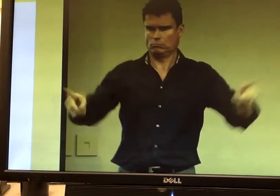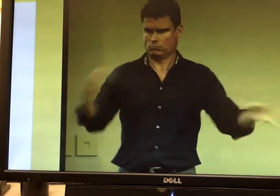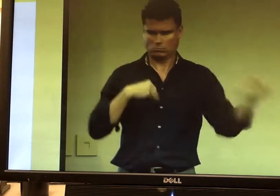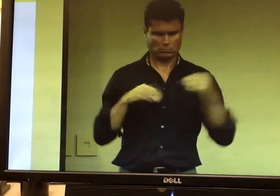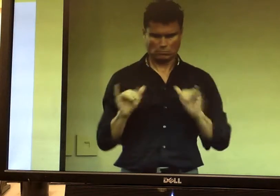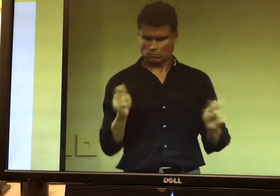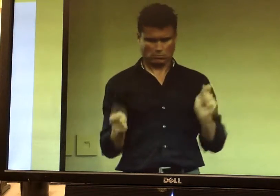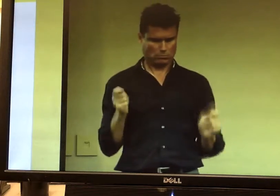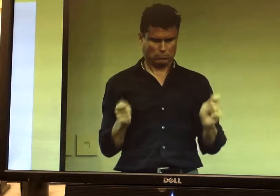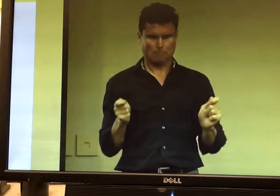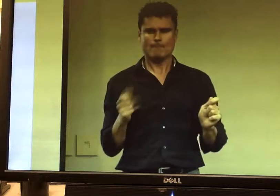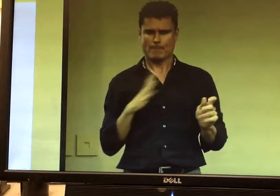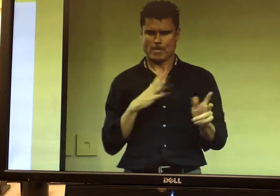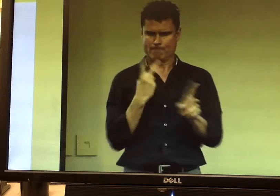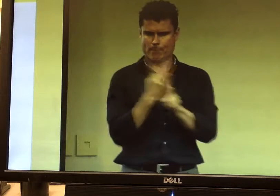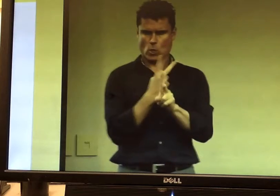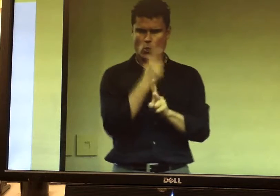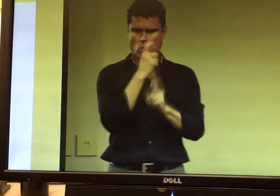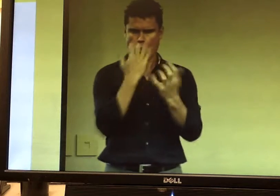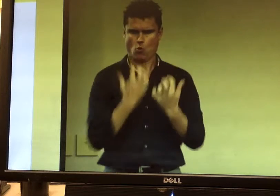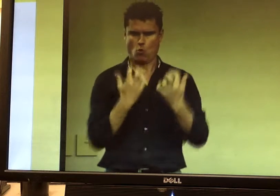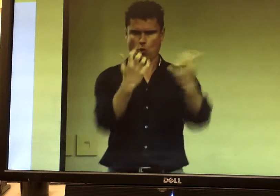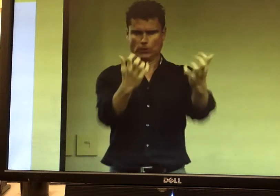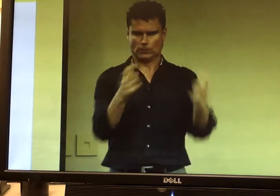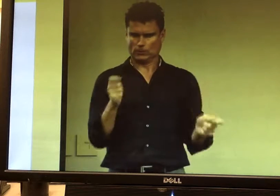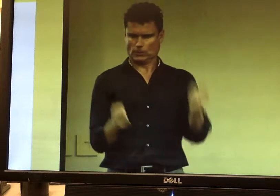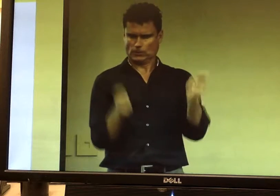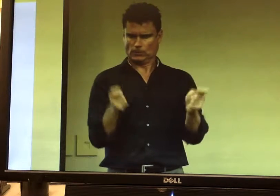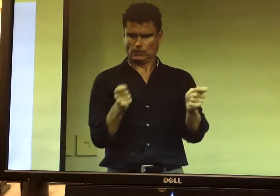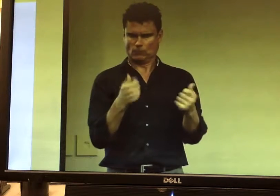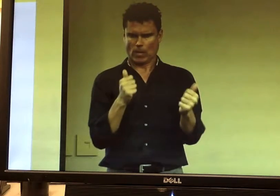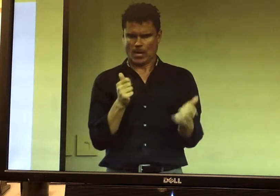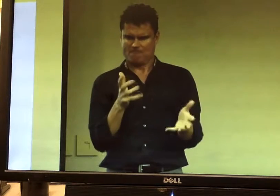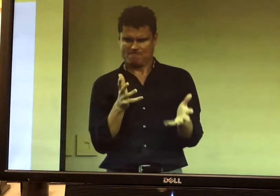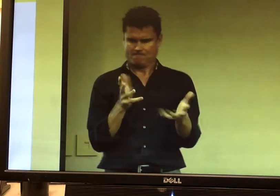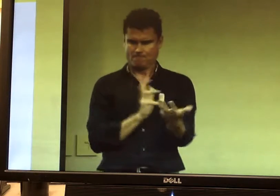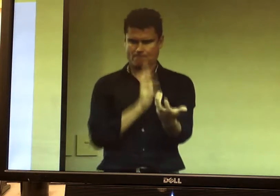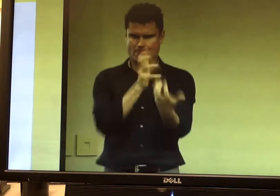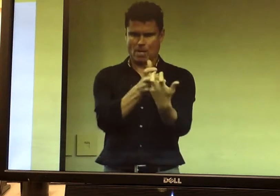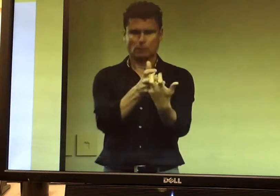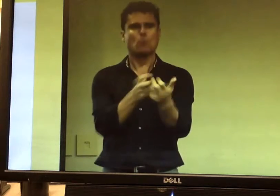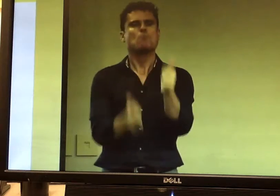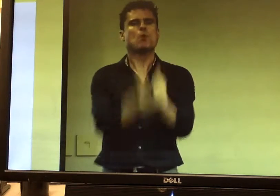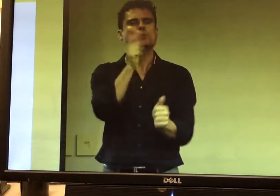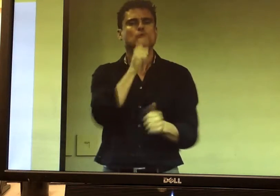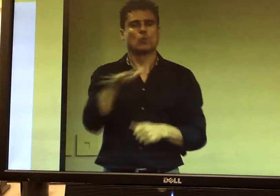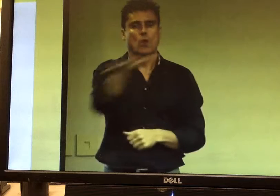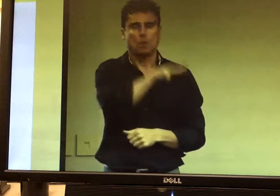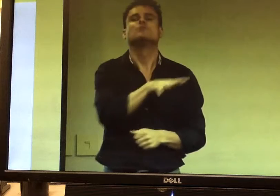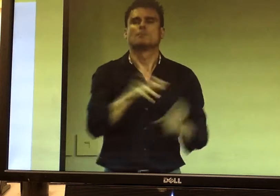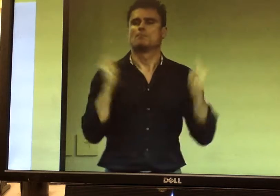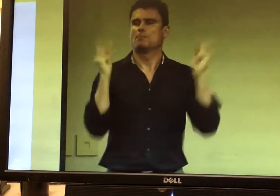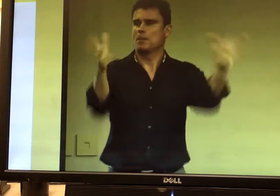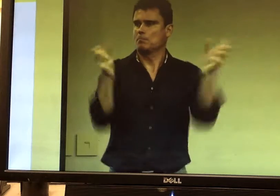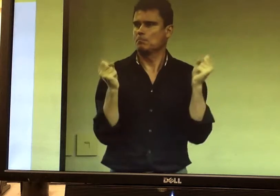been well-versed in their various cultures, and are able to adapt to those cultures,